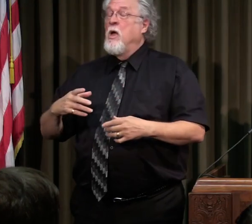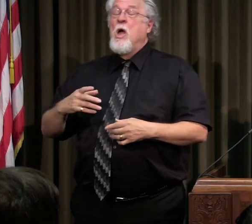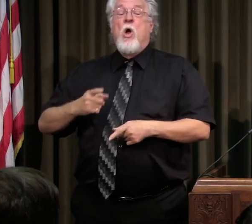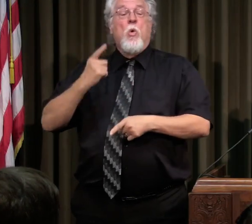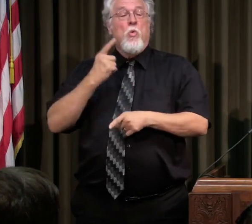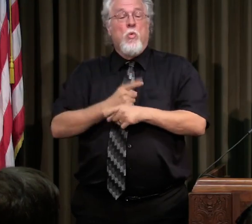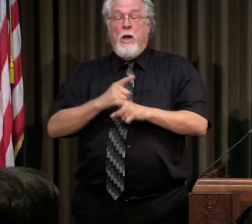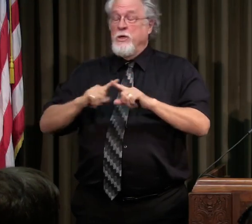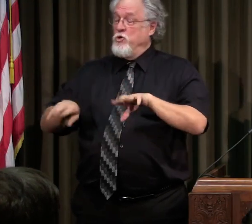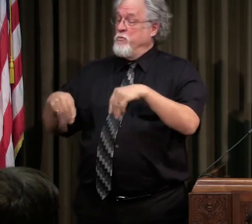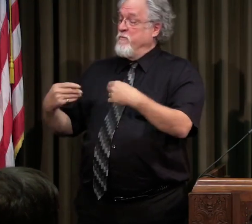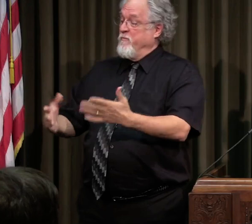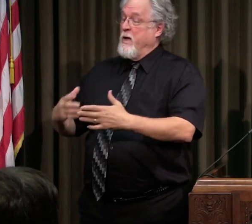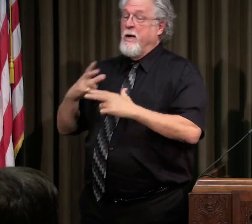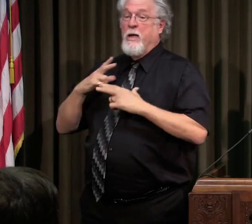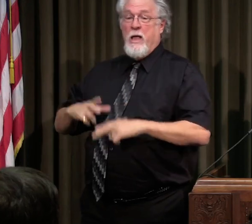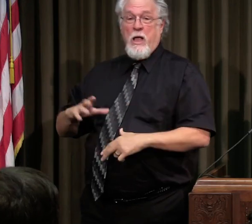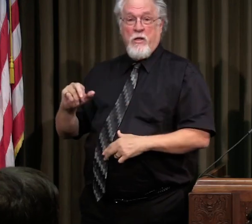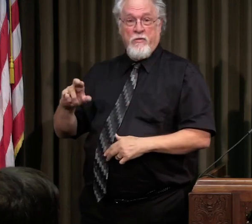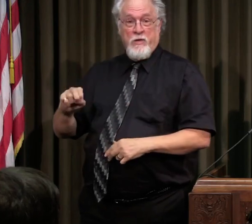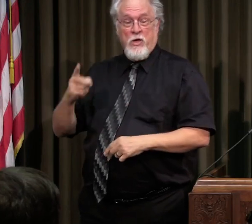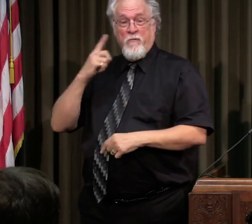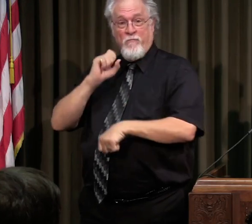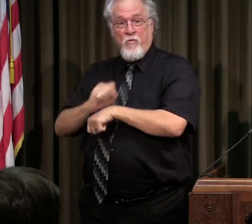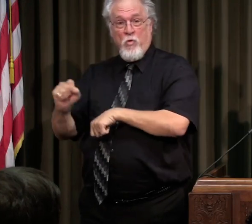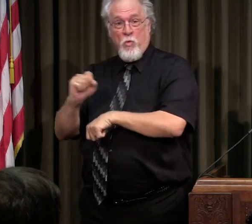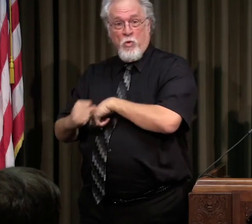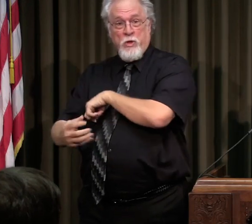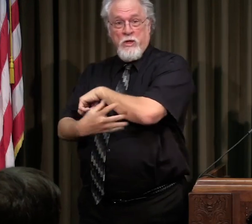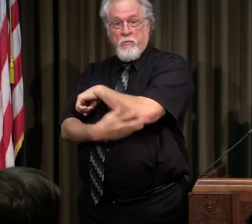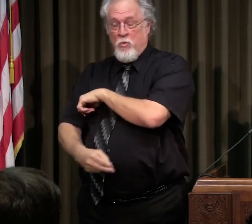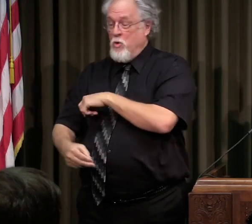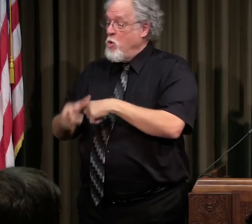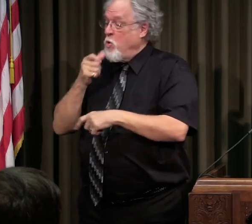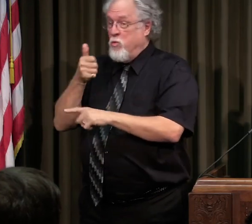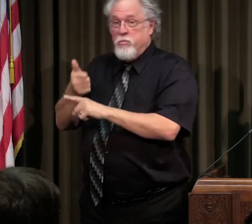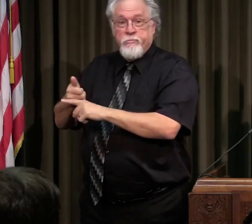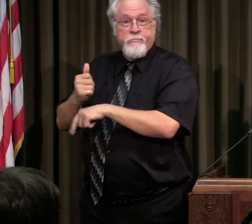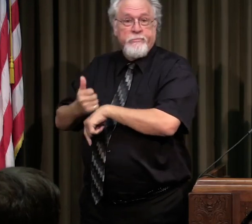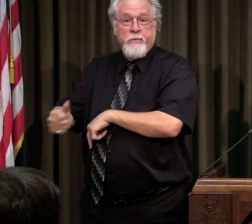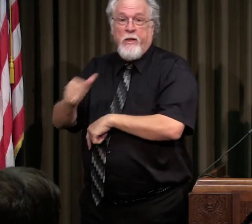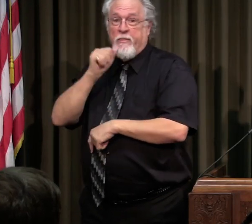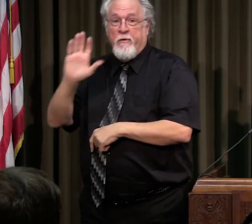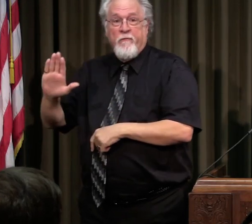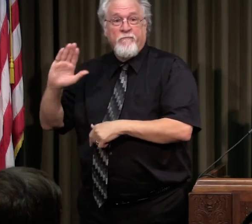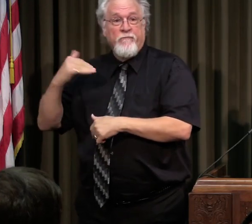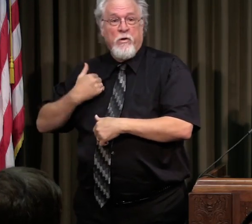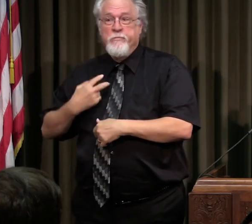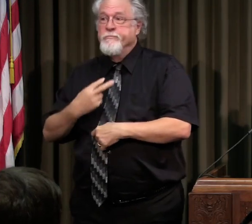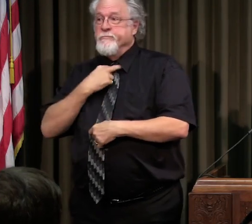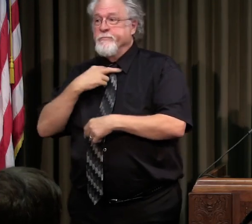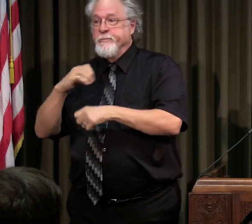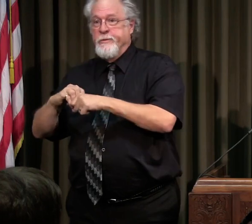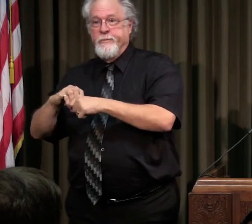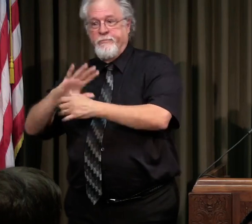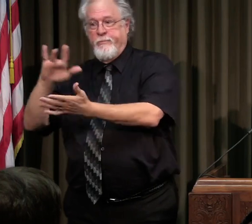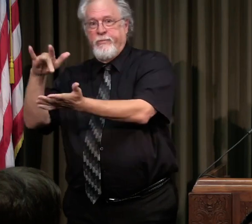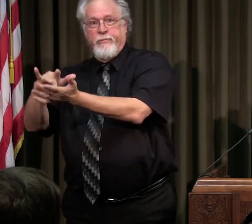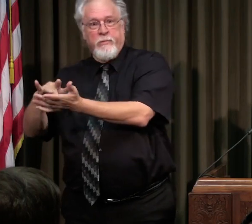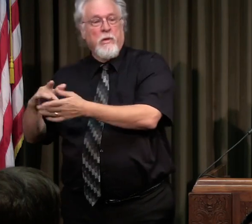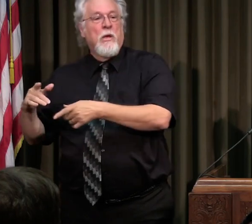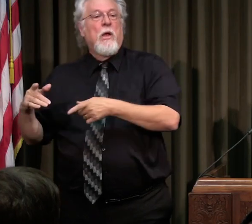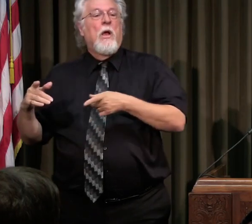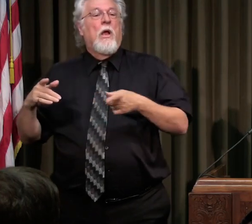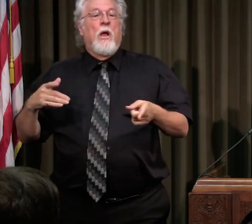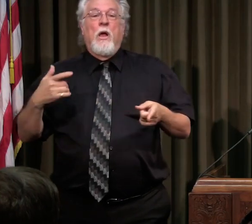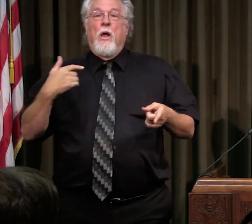poor in Louisiana who, through no fault of their own, are caught in a gap presently. And all we had to do was avail ourselves